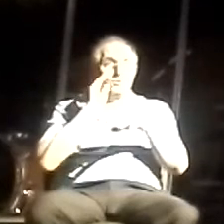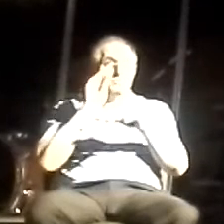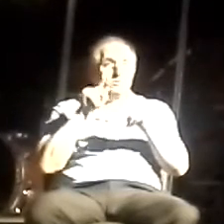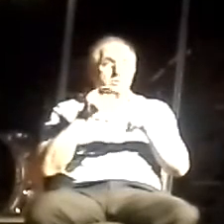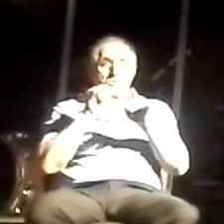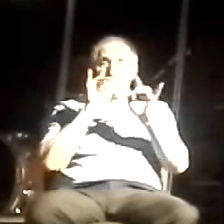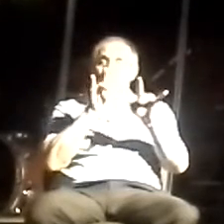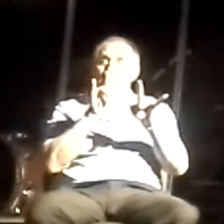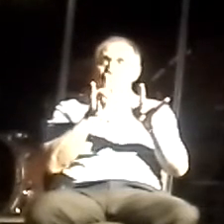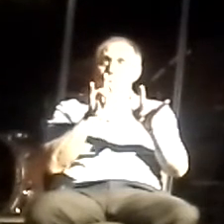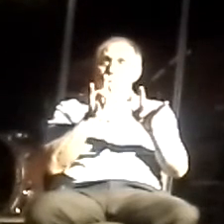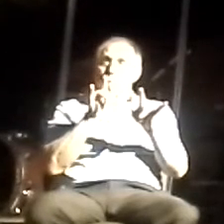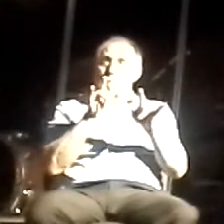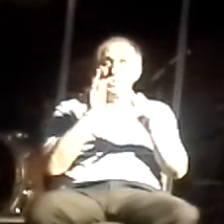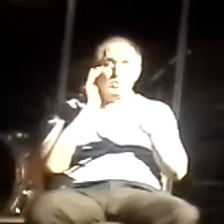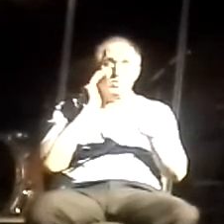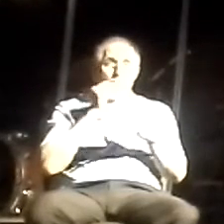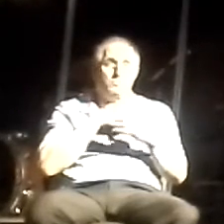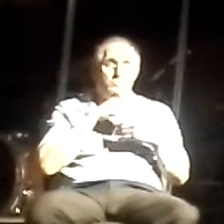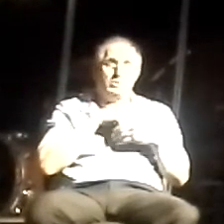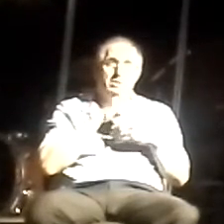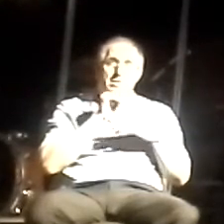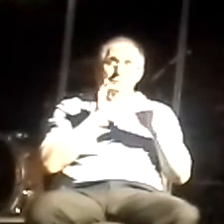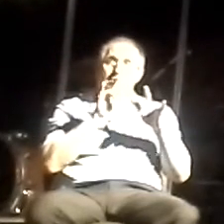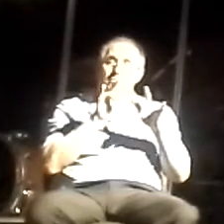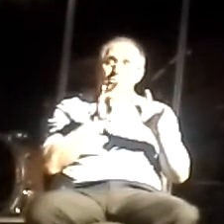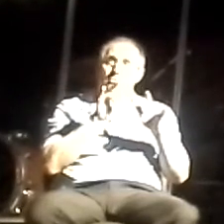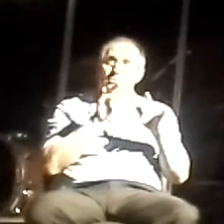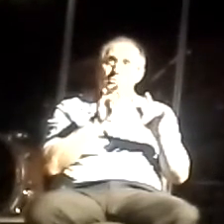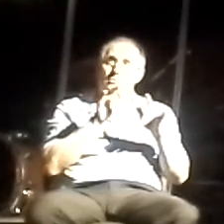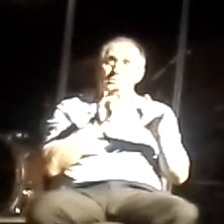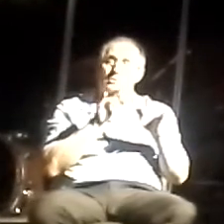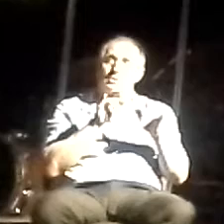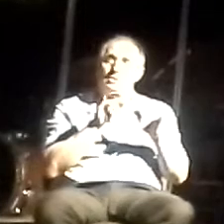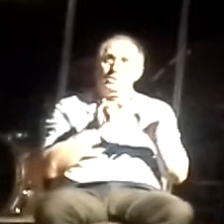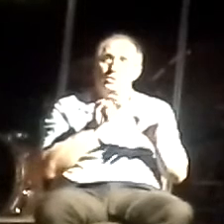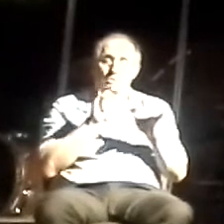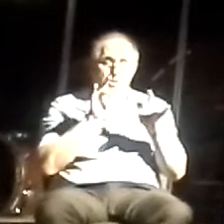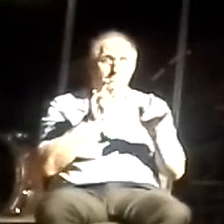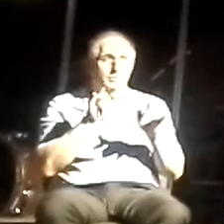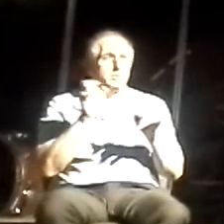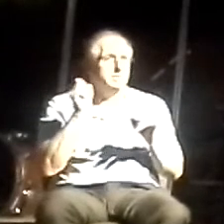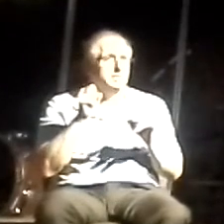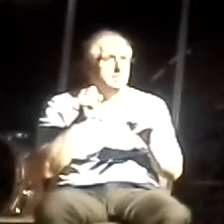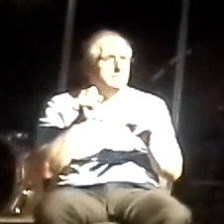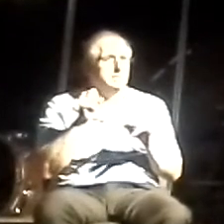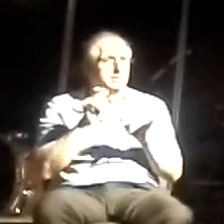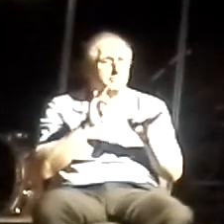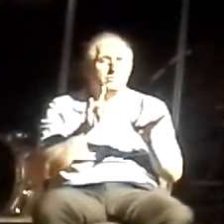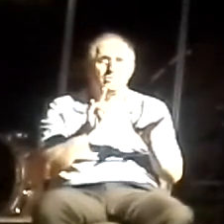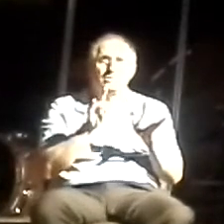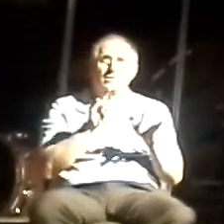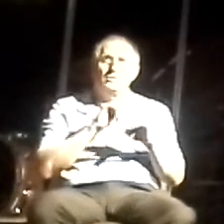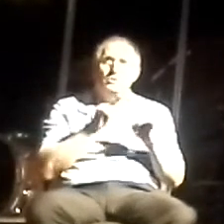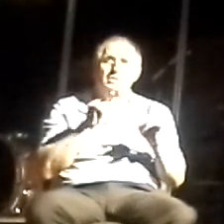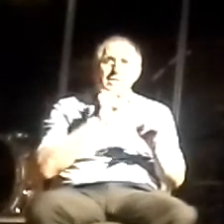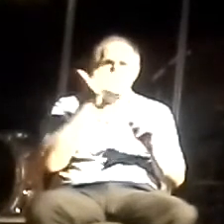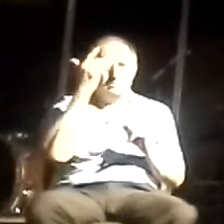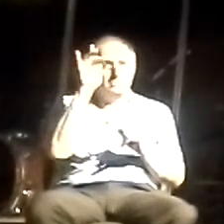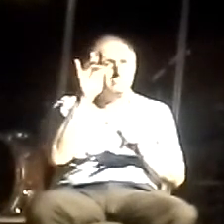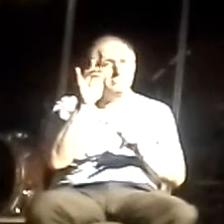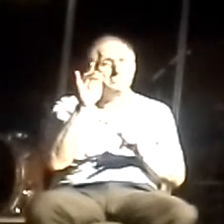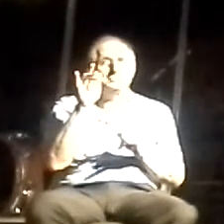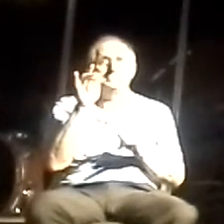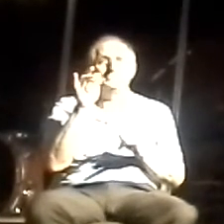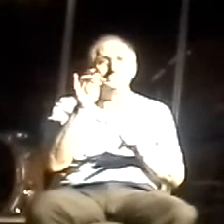you. You know deep down they care about you. If somebody puts you on the spot, do they love you? You go, yeah. They're just not very smart.